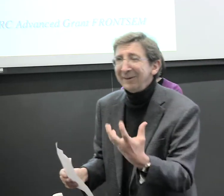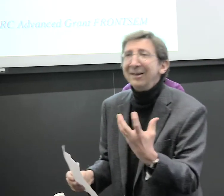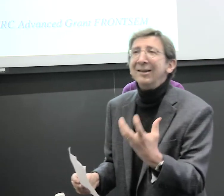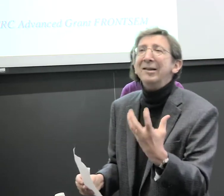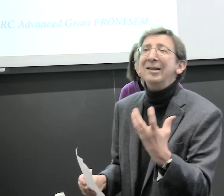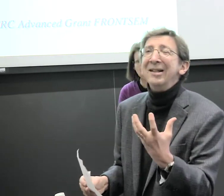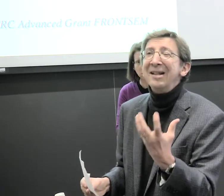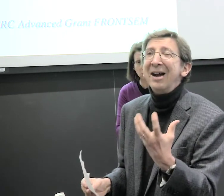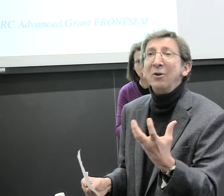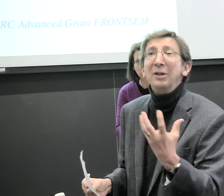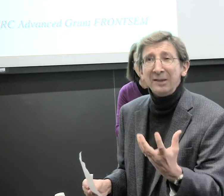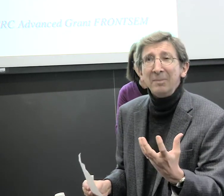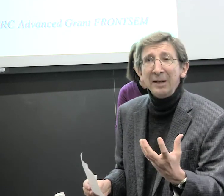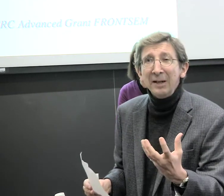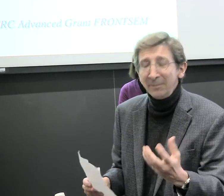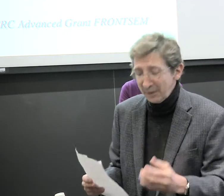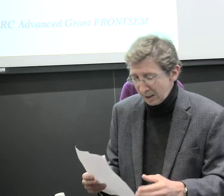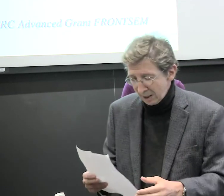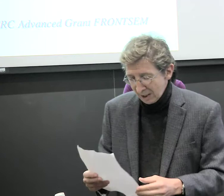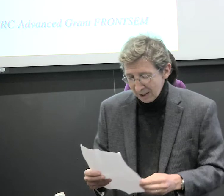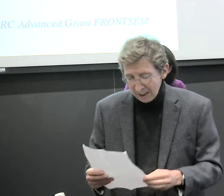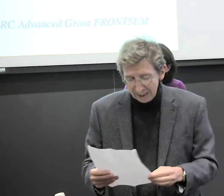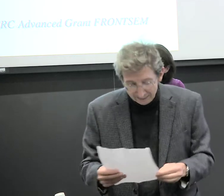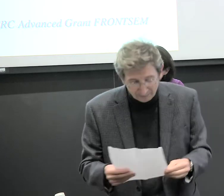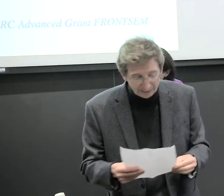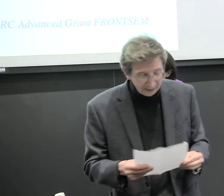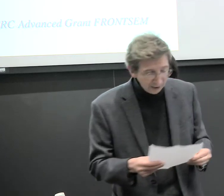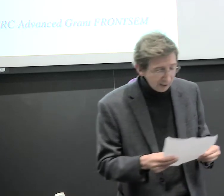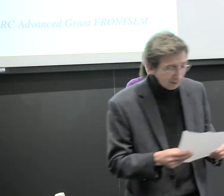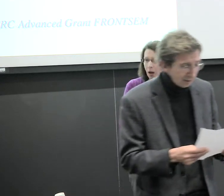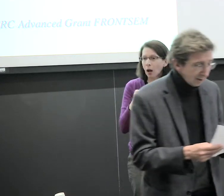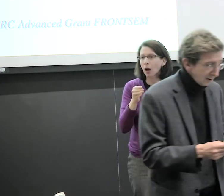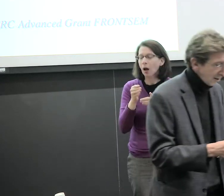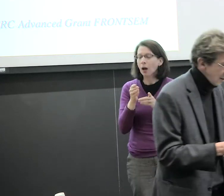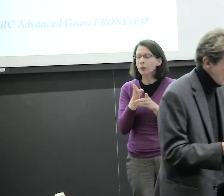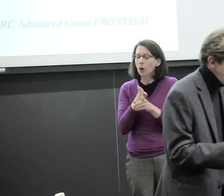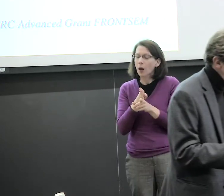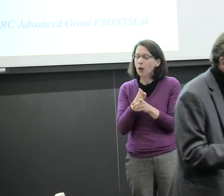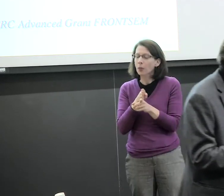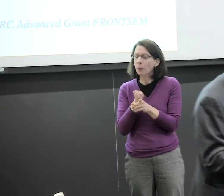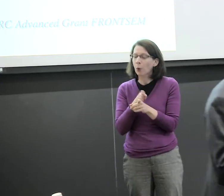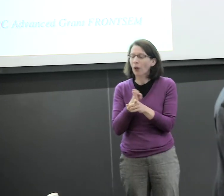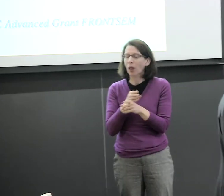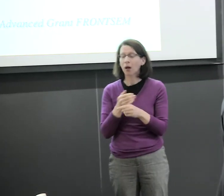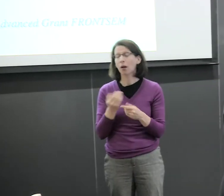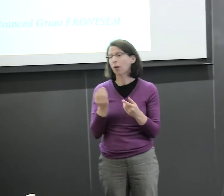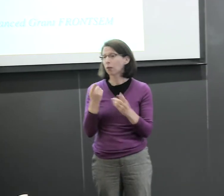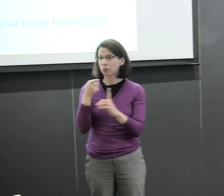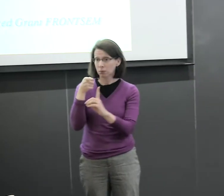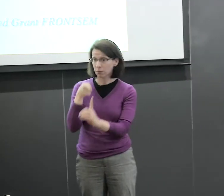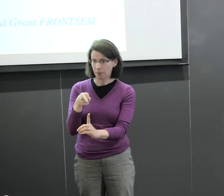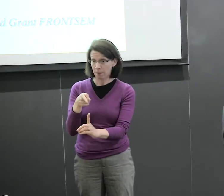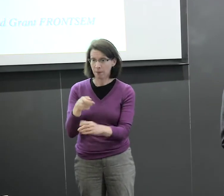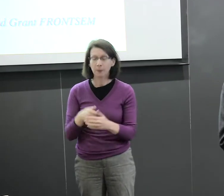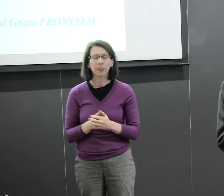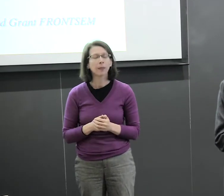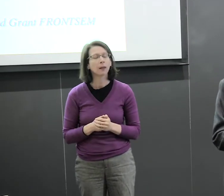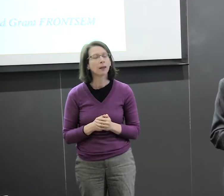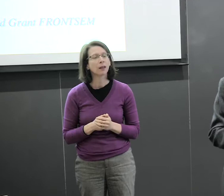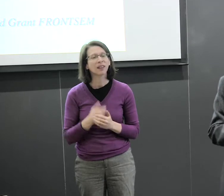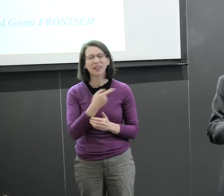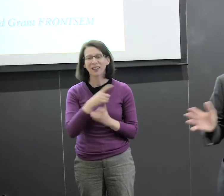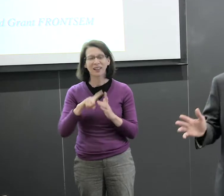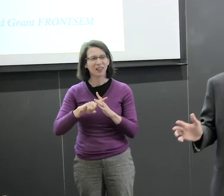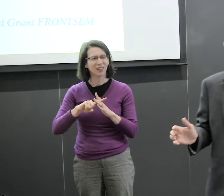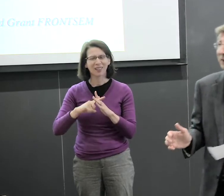as narrow discipline. And in particular, he